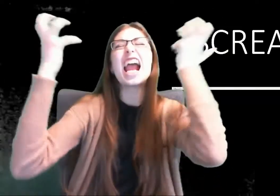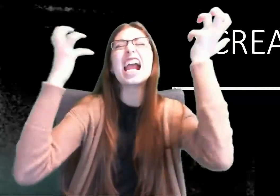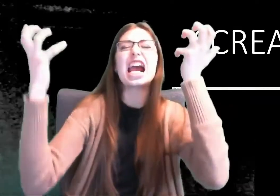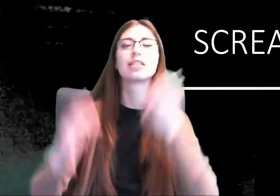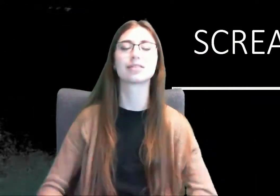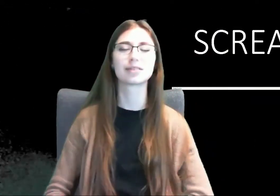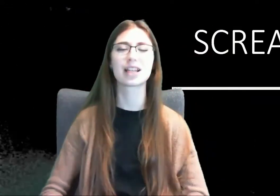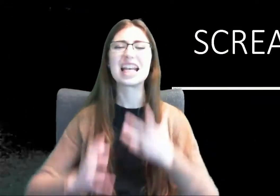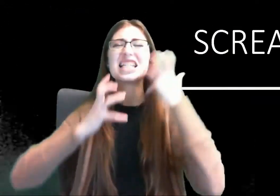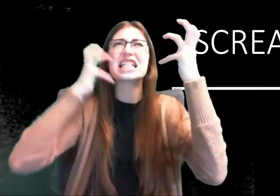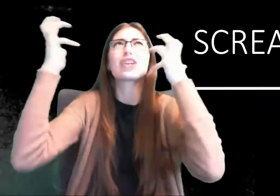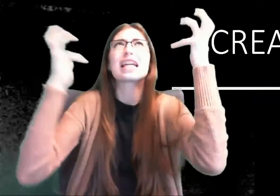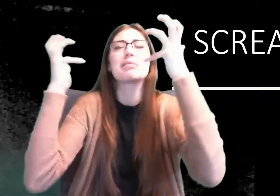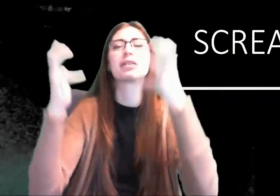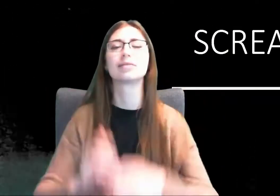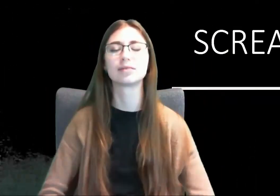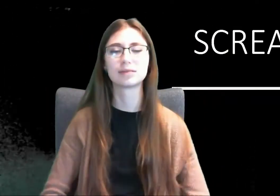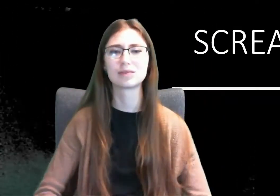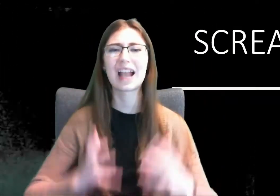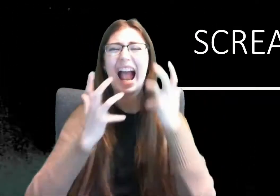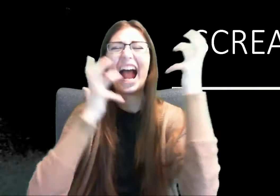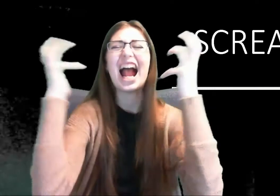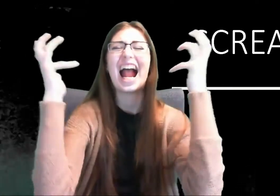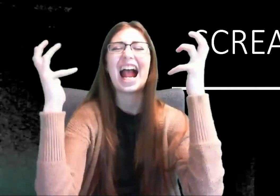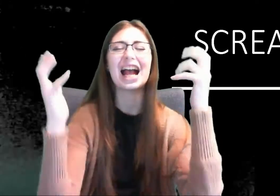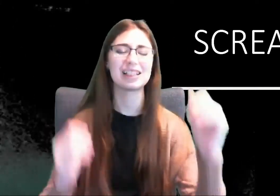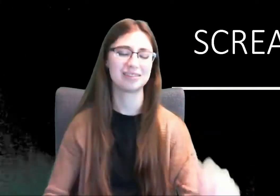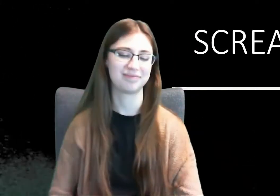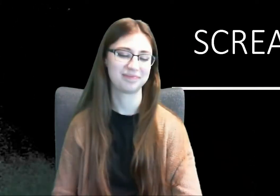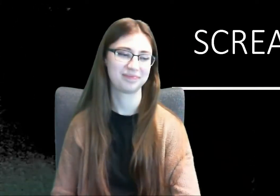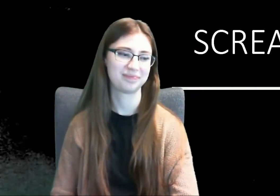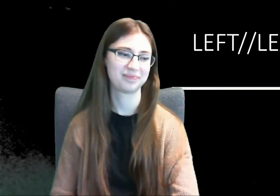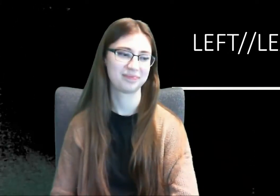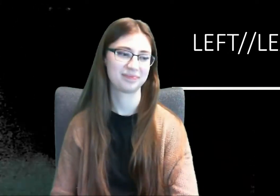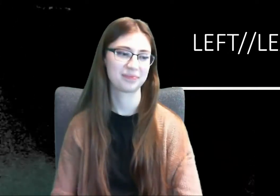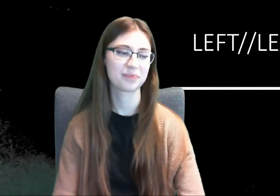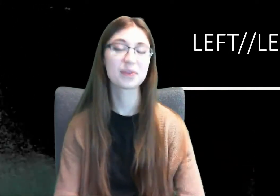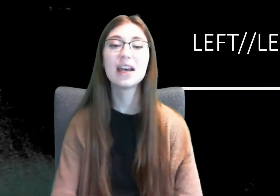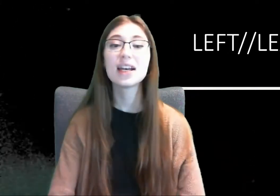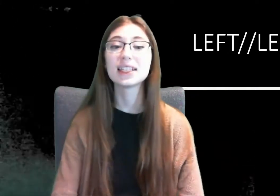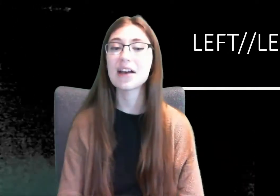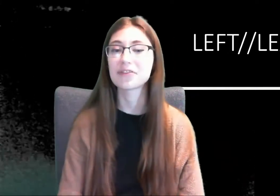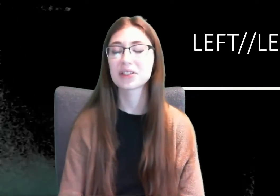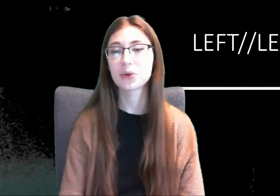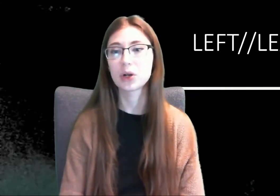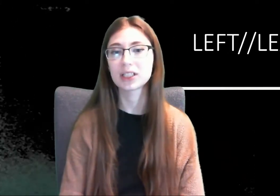Scream. left or